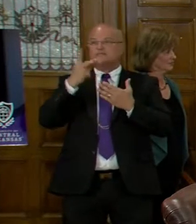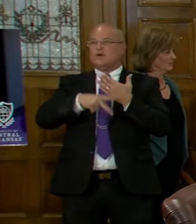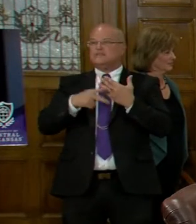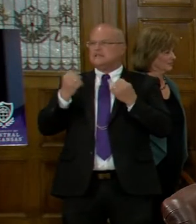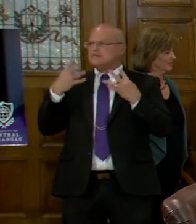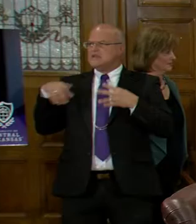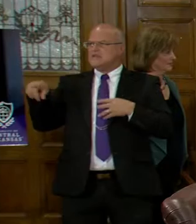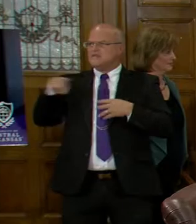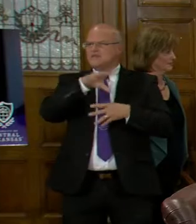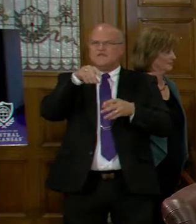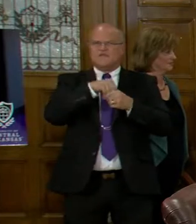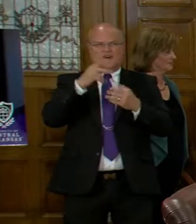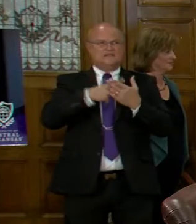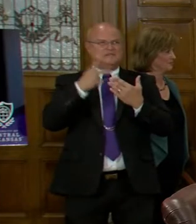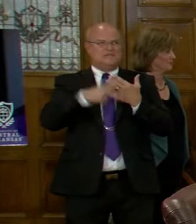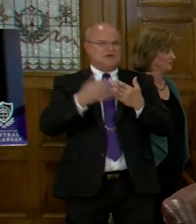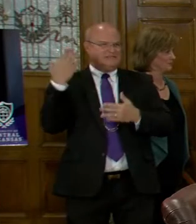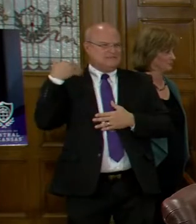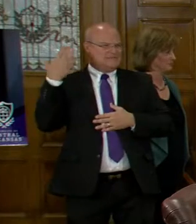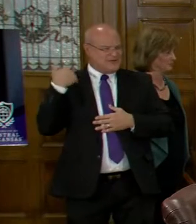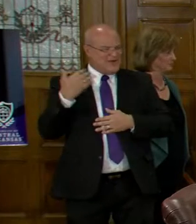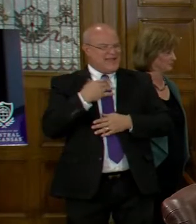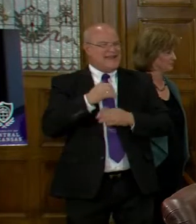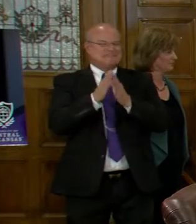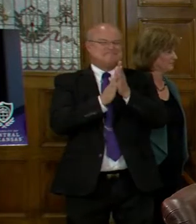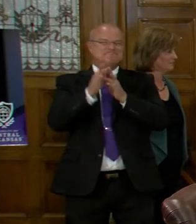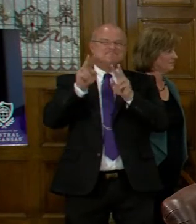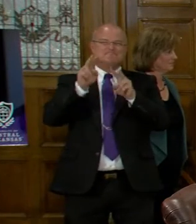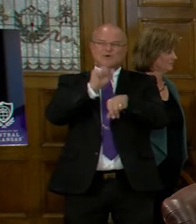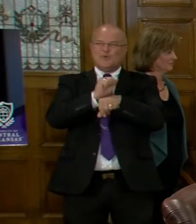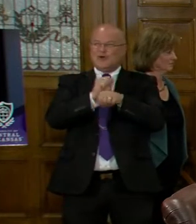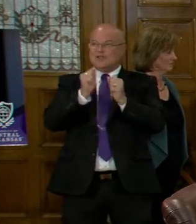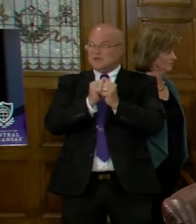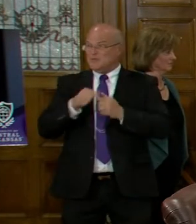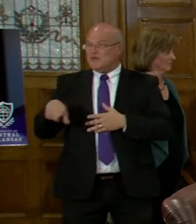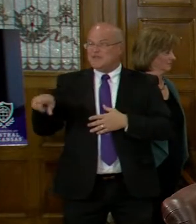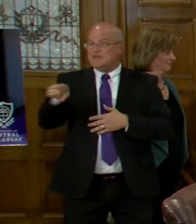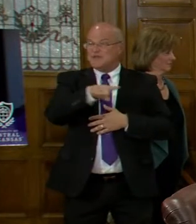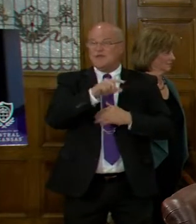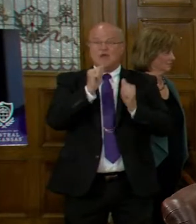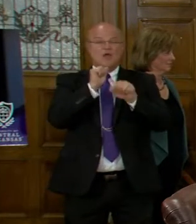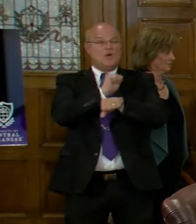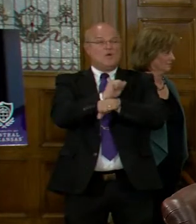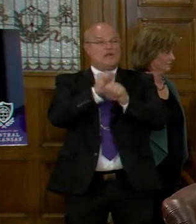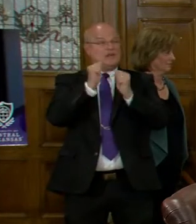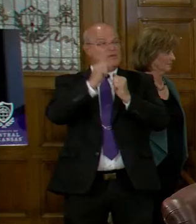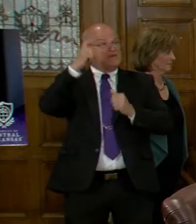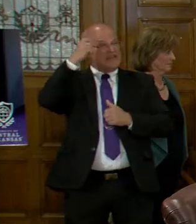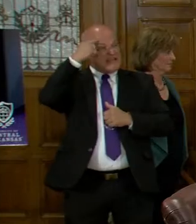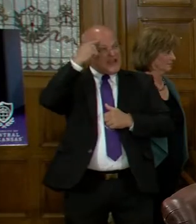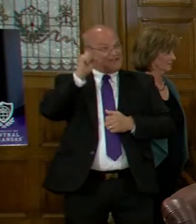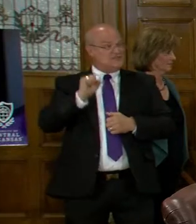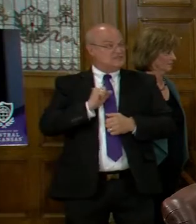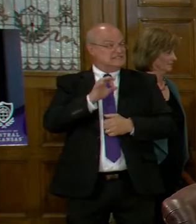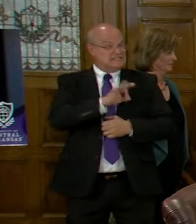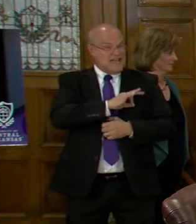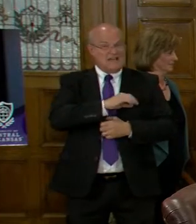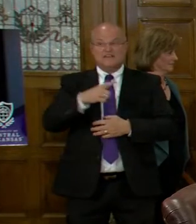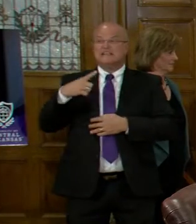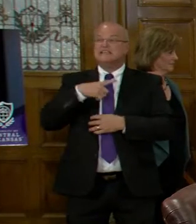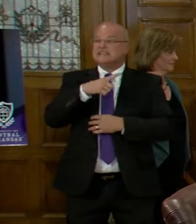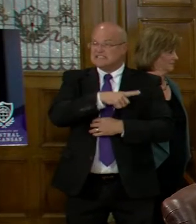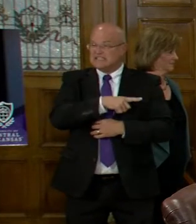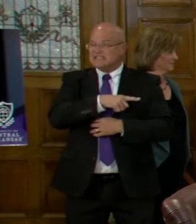of you have been involved in this project. And I look forward to working with you, working with the governor, the governor's staff, with legislators, and